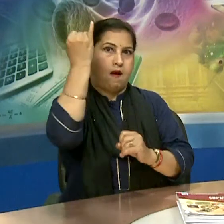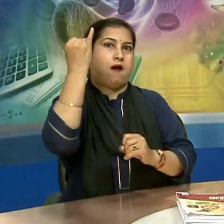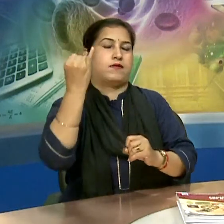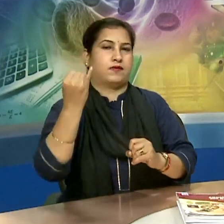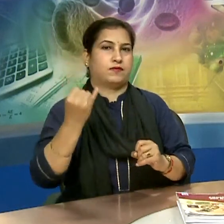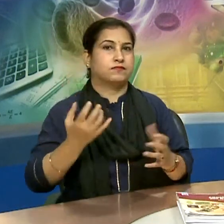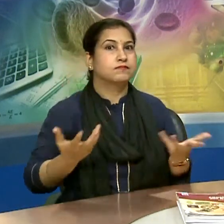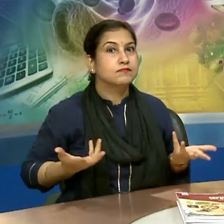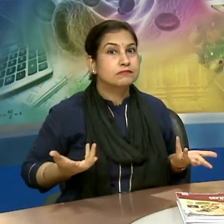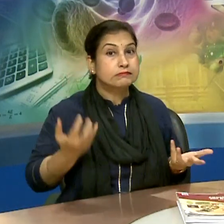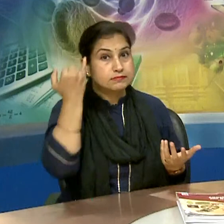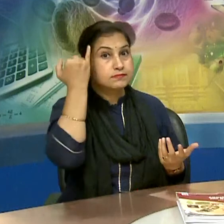BC.